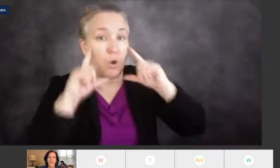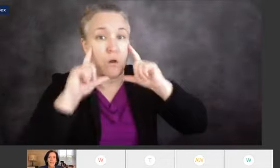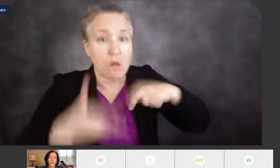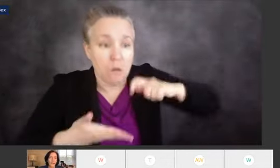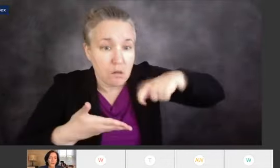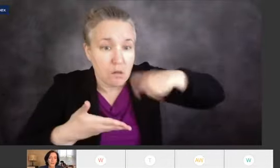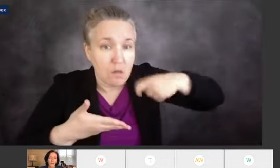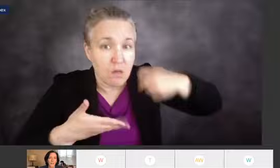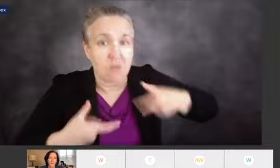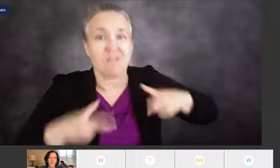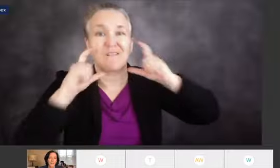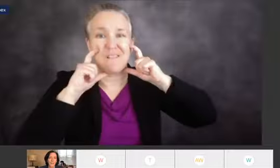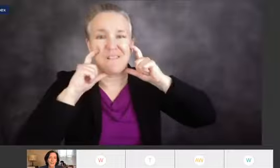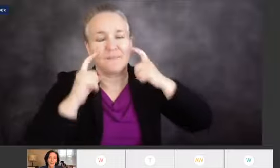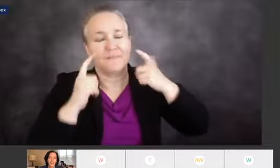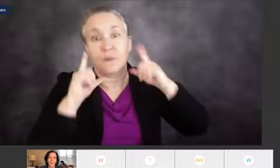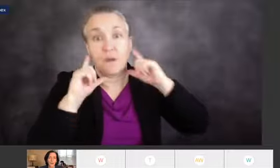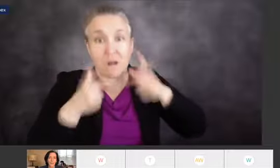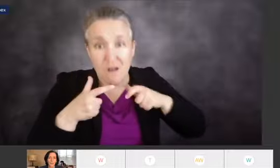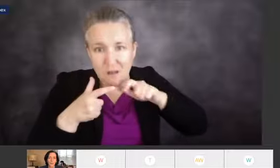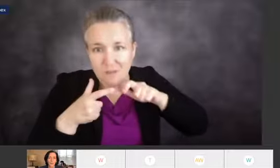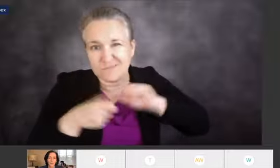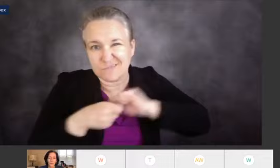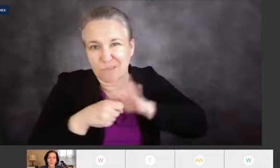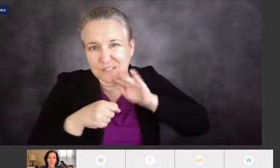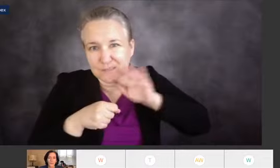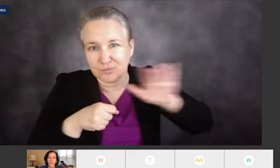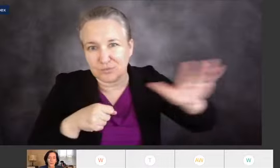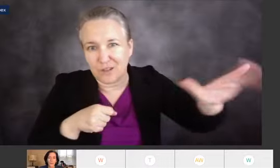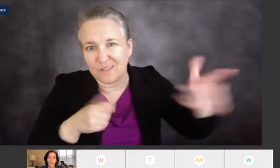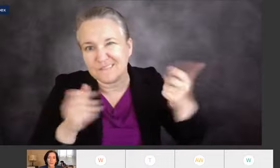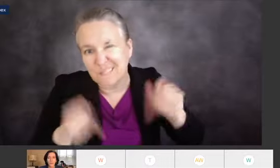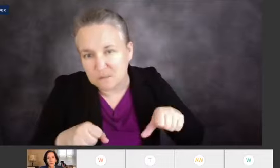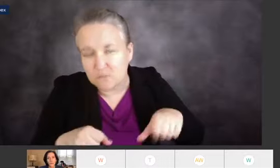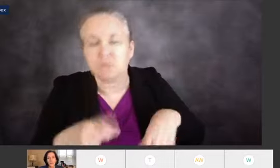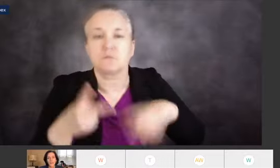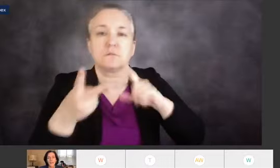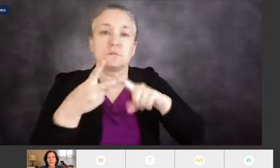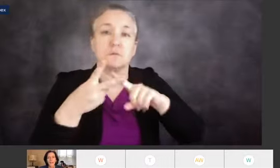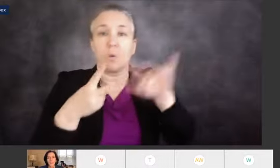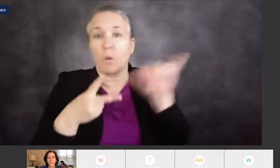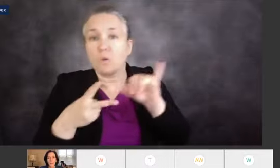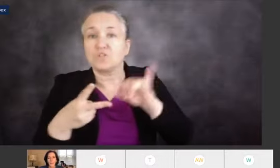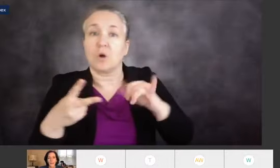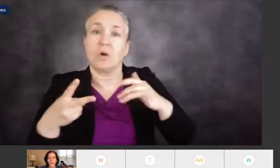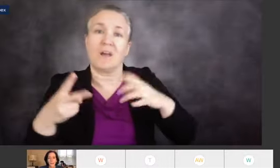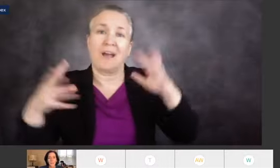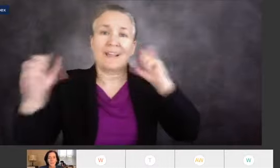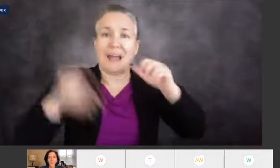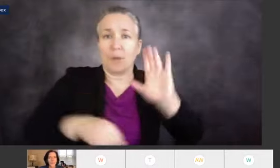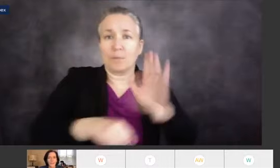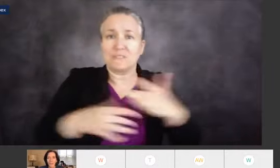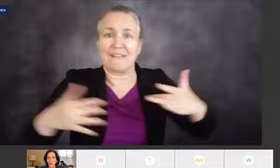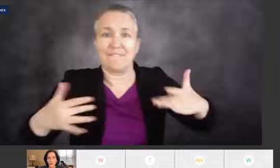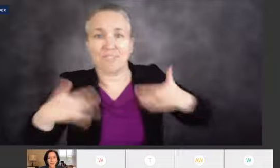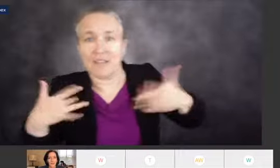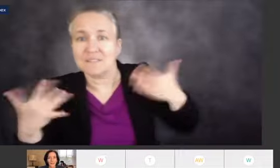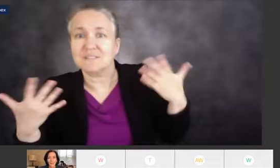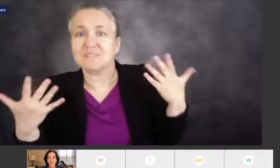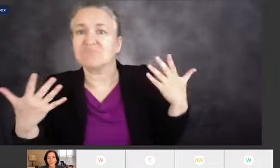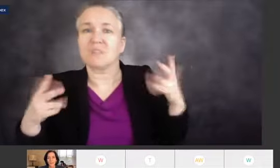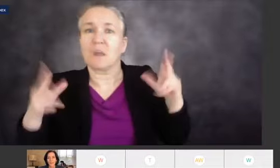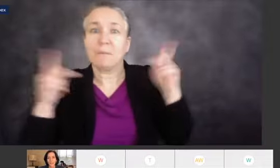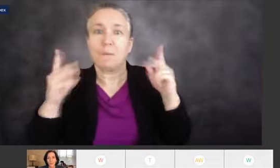eat. I think the other thing that can cause an issue is events where there's loud music. And so people end up just standing